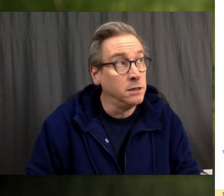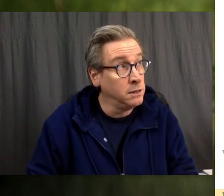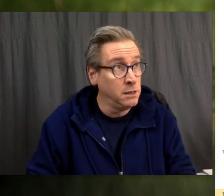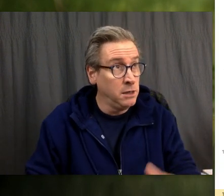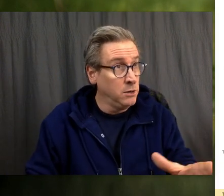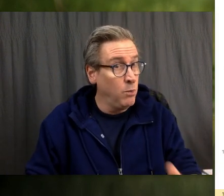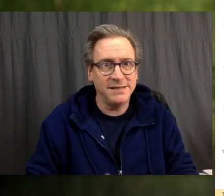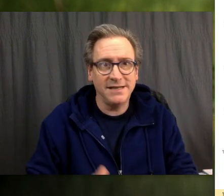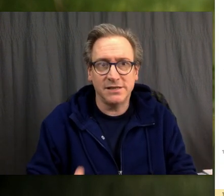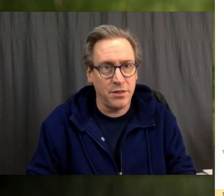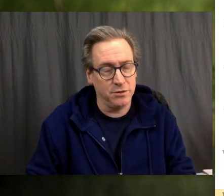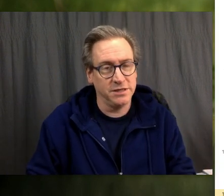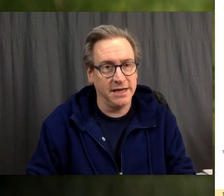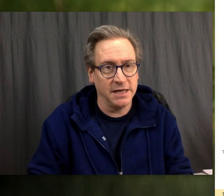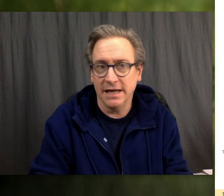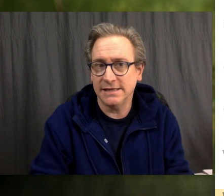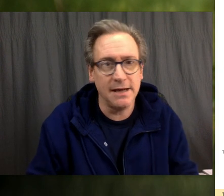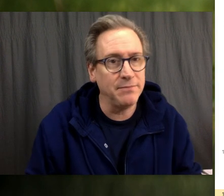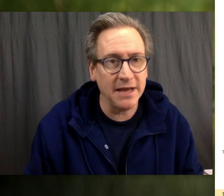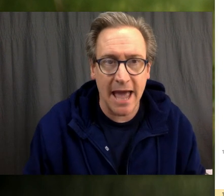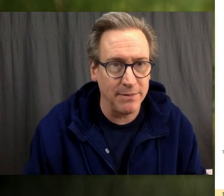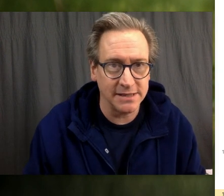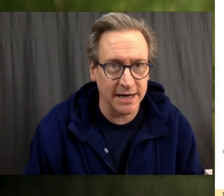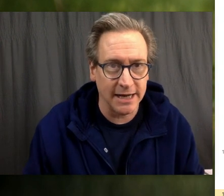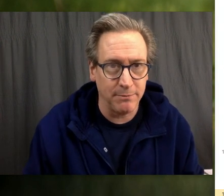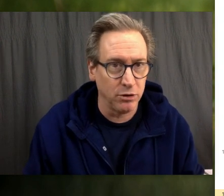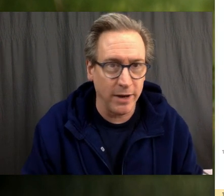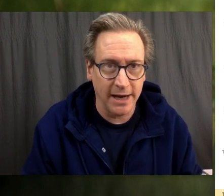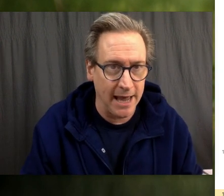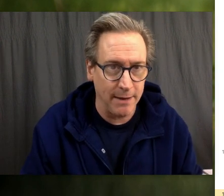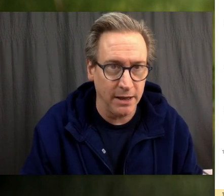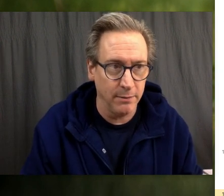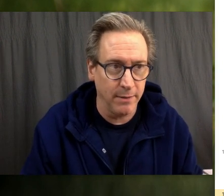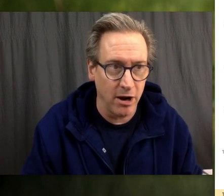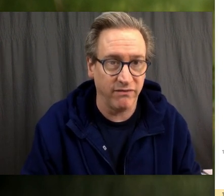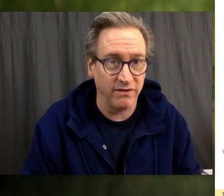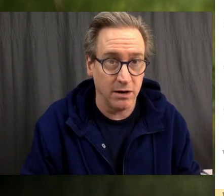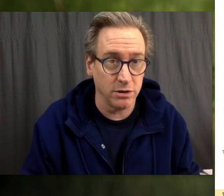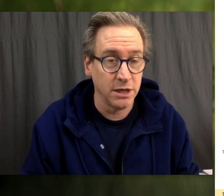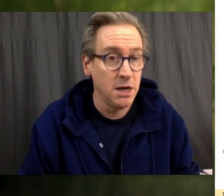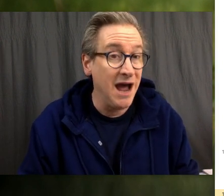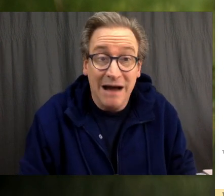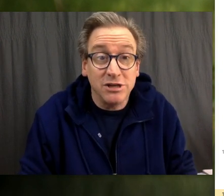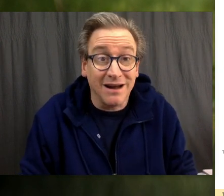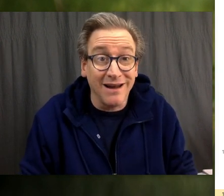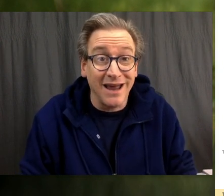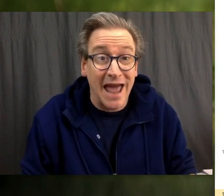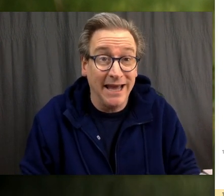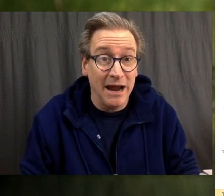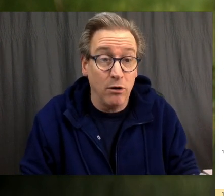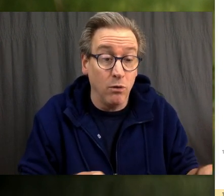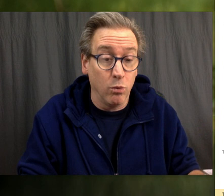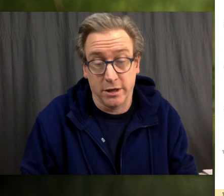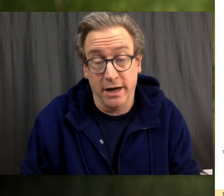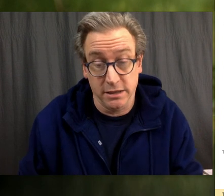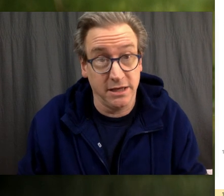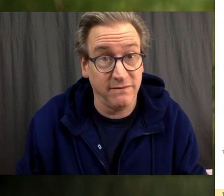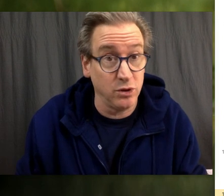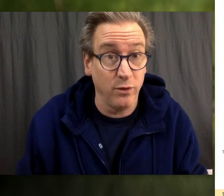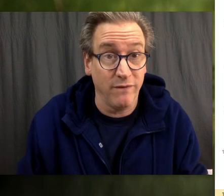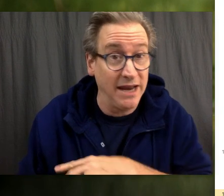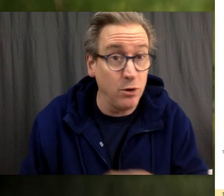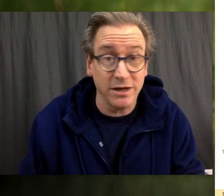online Wednesdays and Thursdays, unless something happens that I get pulled away and can't be in my office hours. I'm just online hanging out, working on